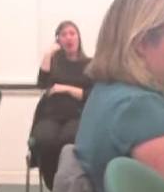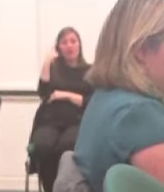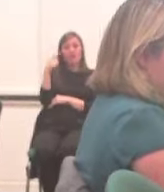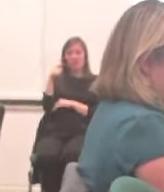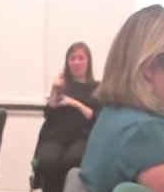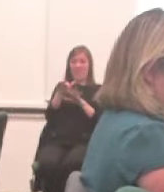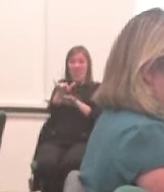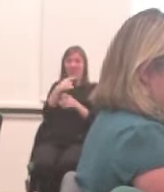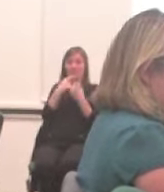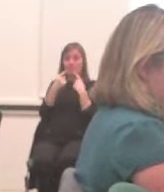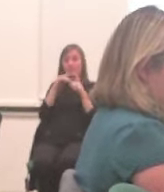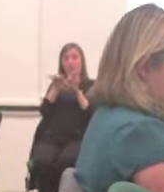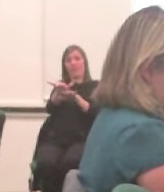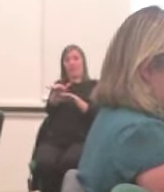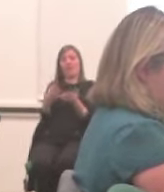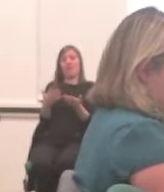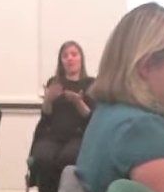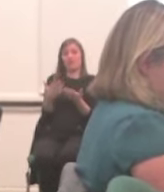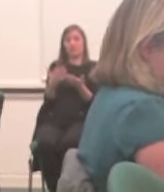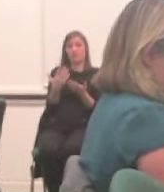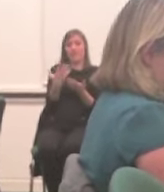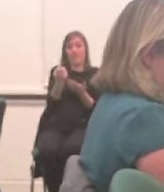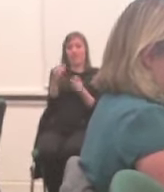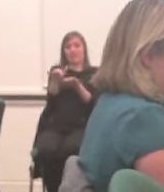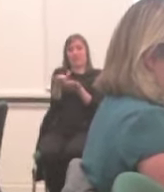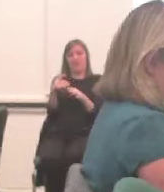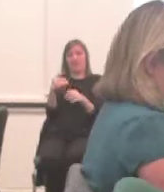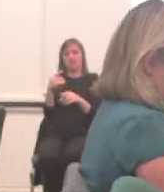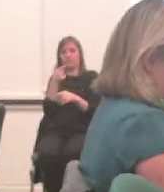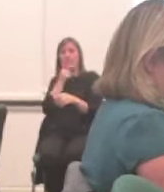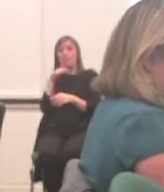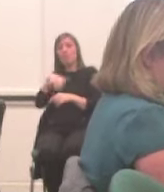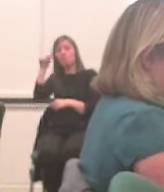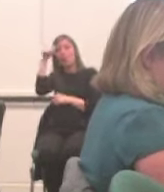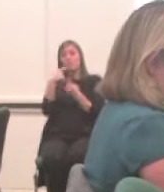in that space, so they're somewhere that's reachable.